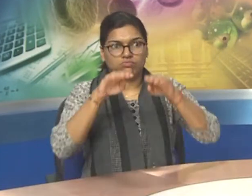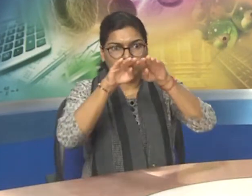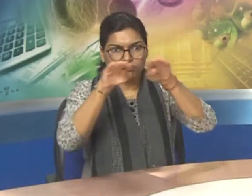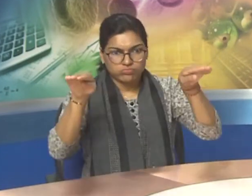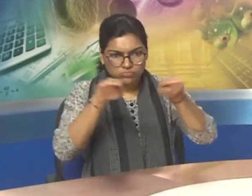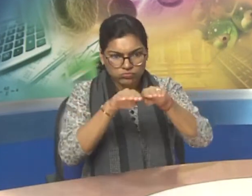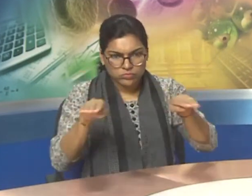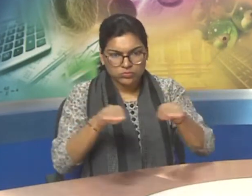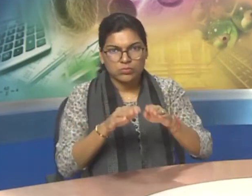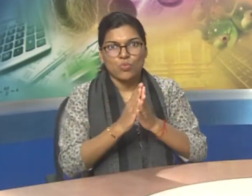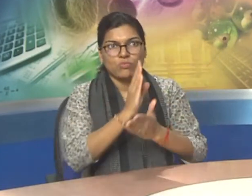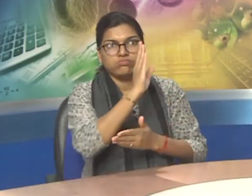Shelf arrangements.